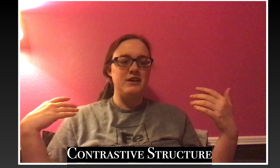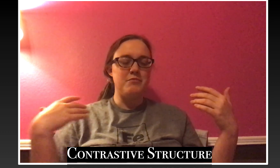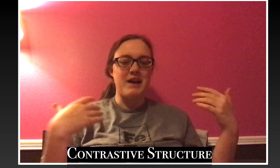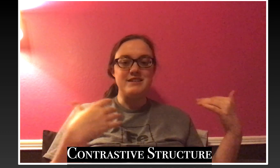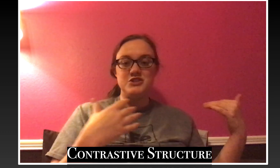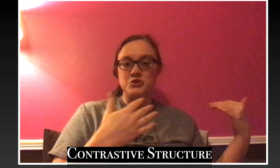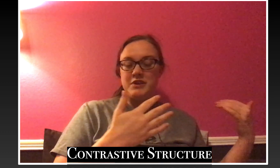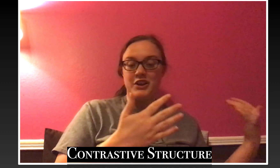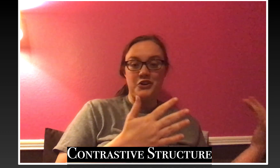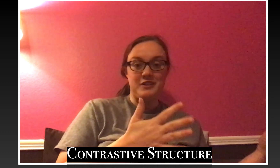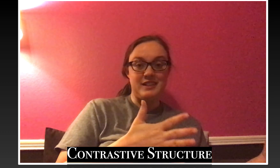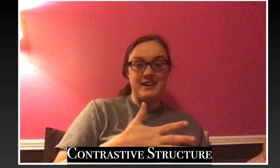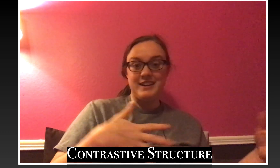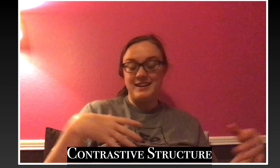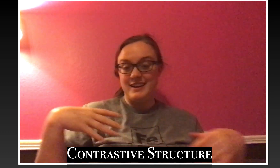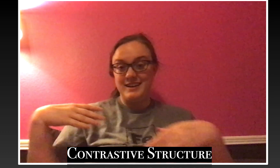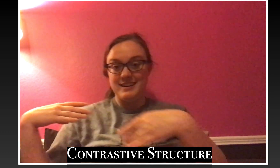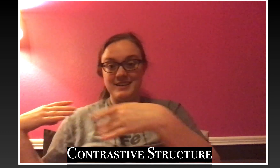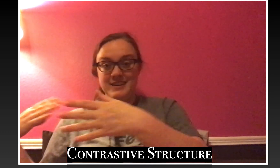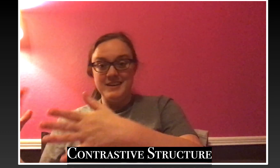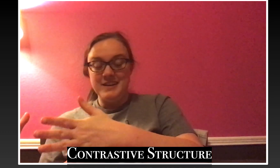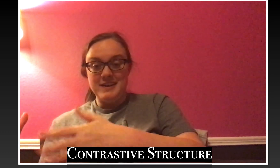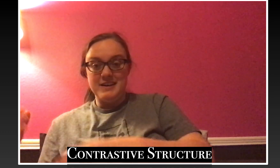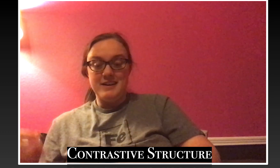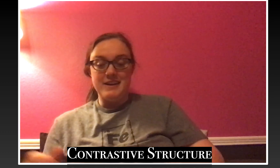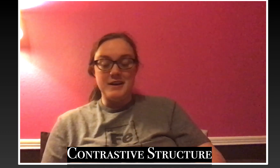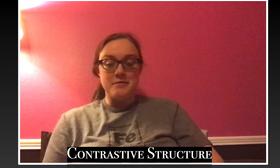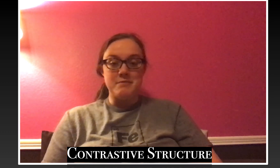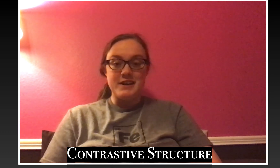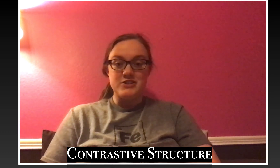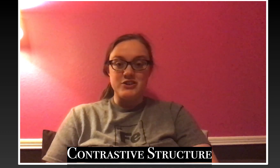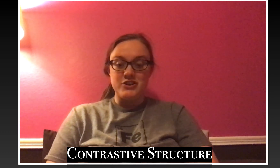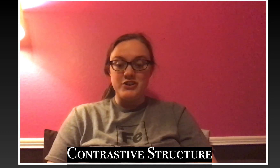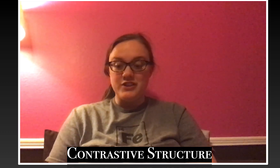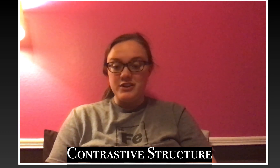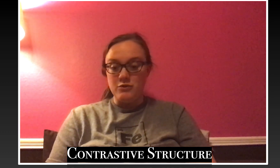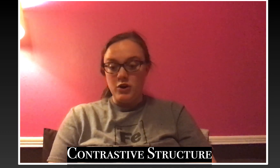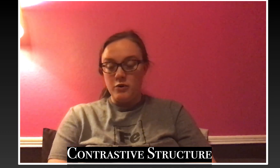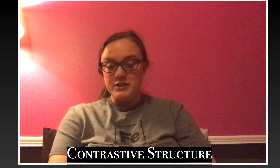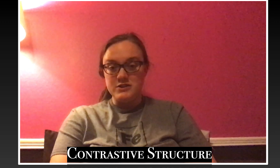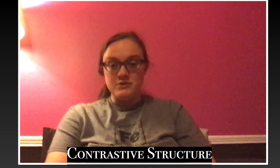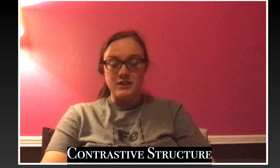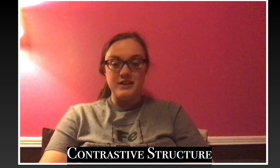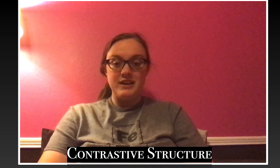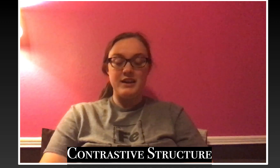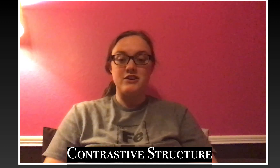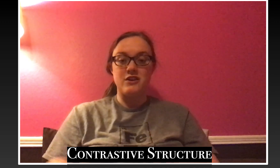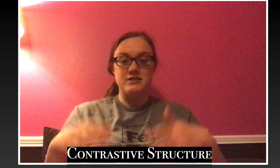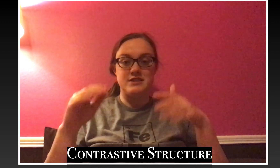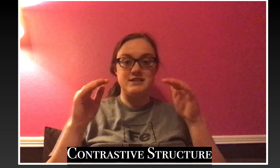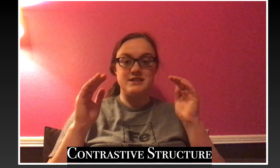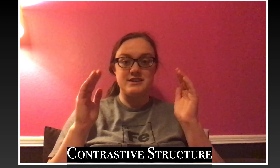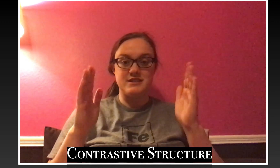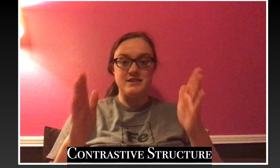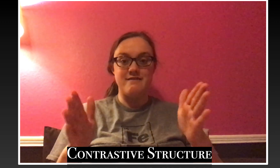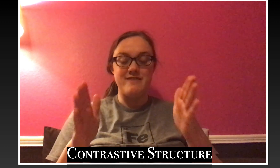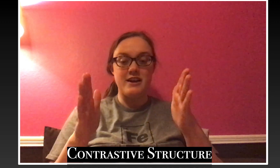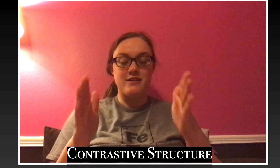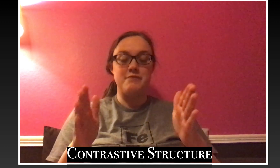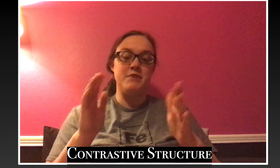by doing your leaning. Make sure that you always do the leaning and not just stick to the very